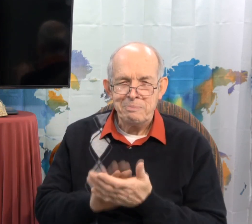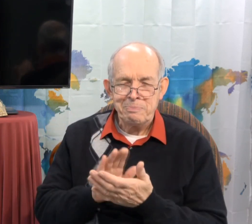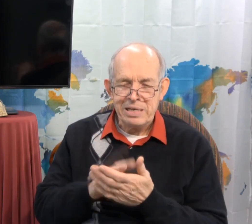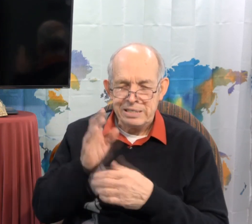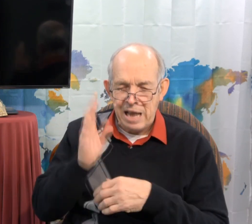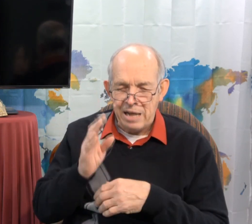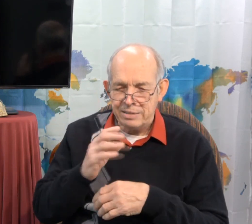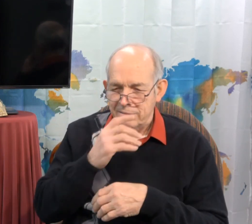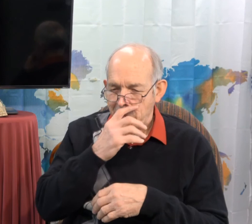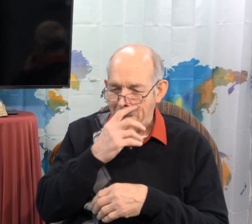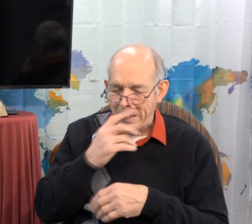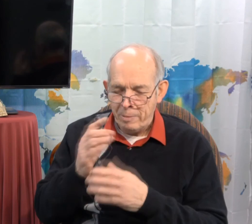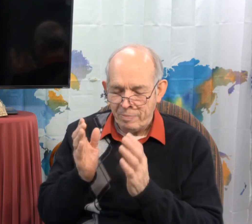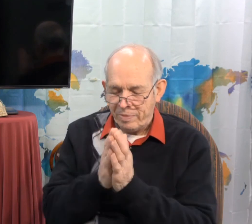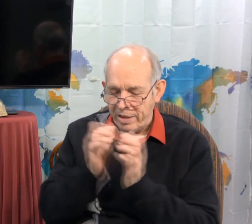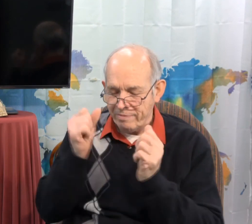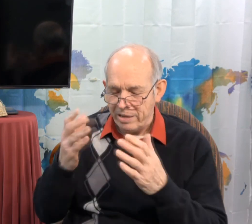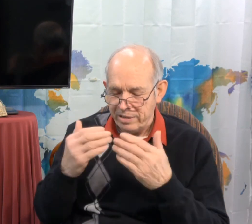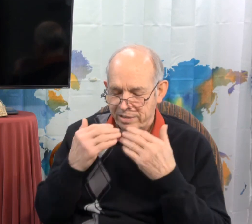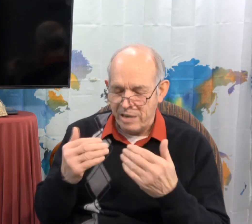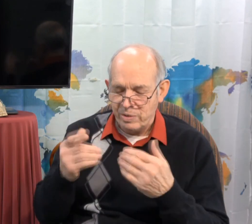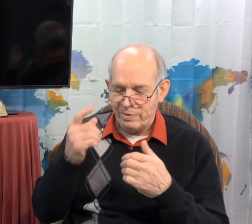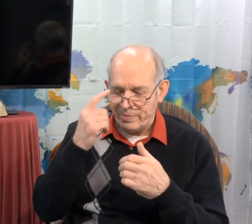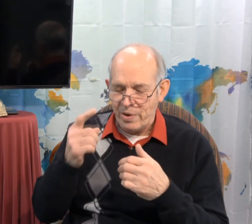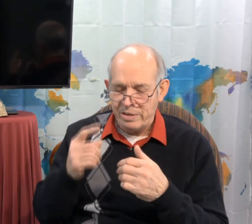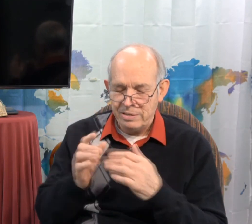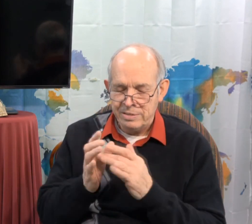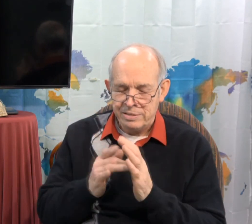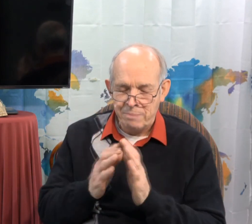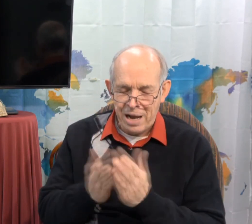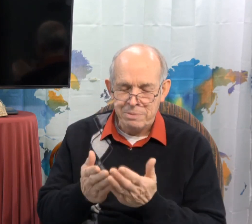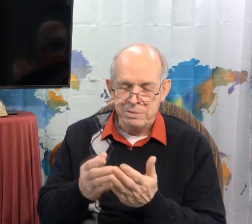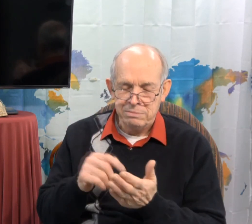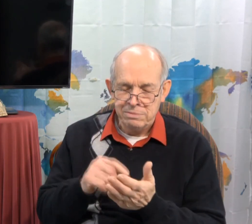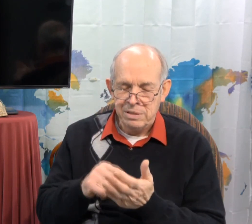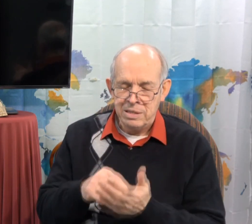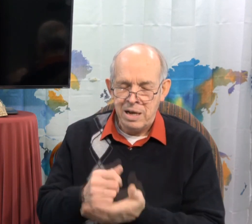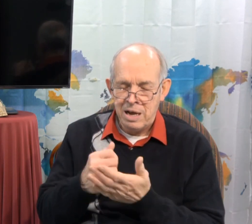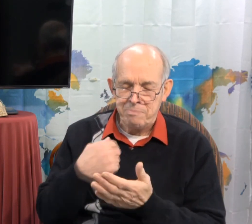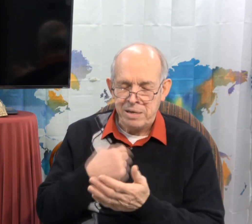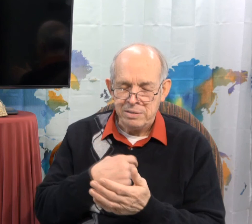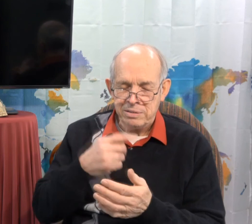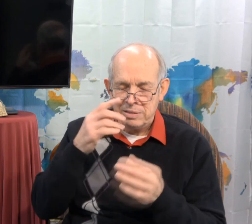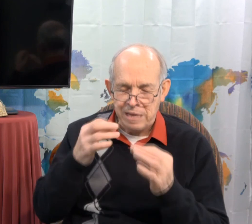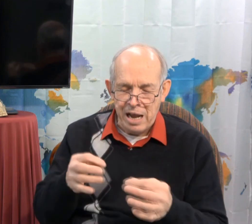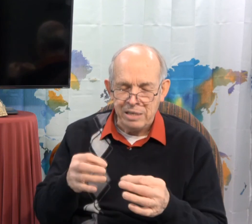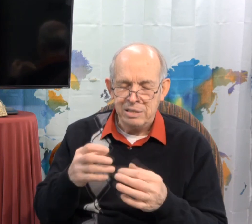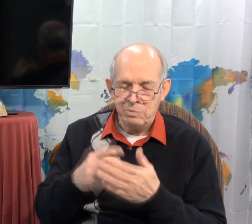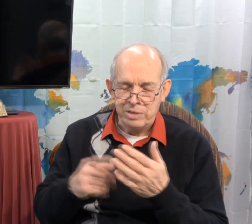Big God. Father, thank you for the Bible. Help us decide what to